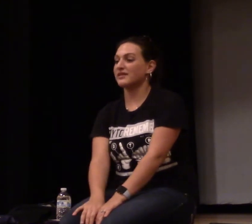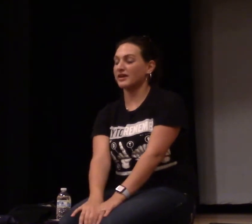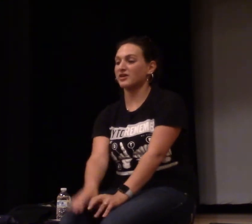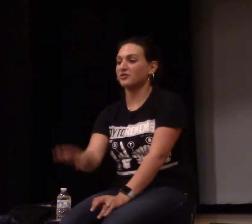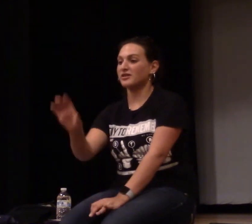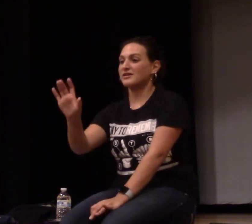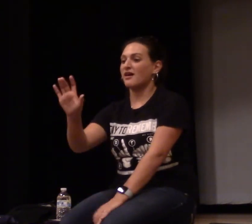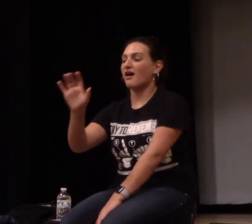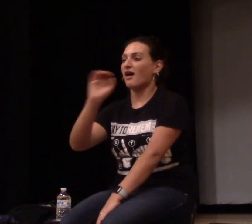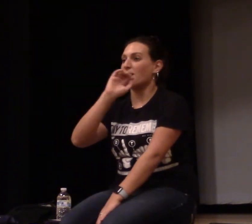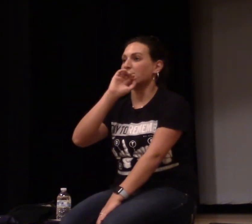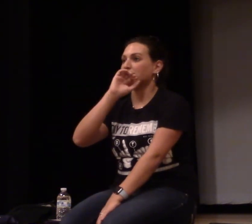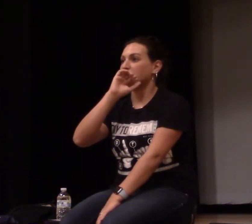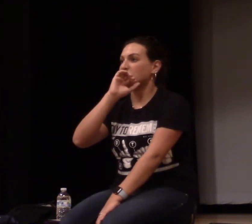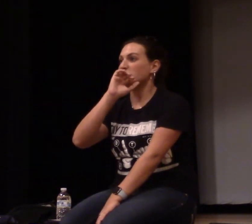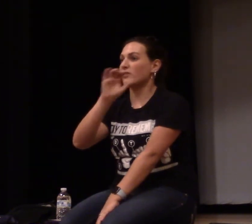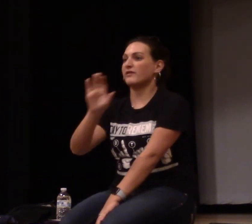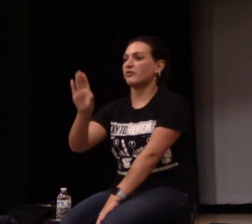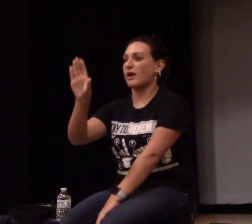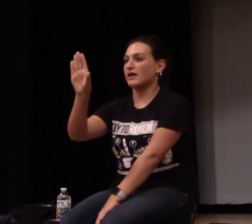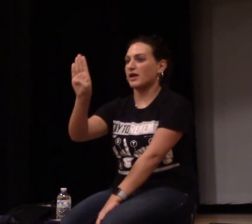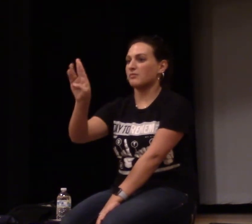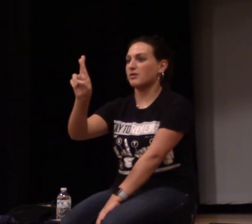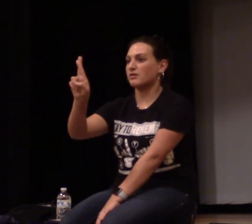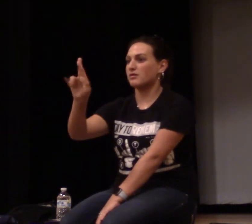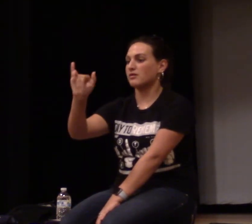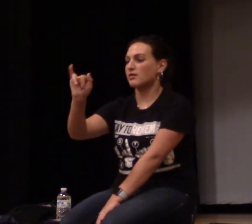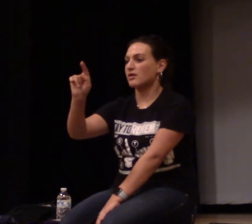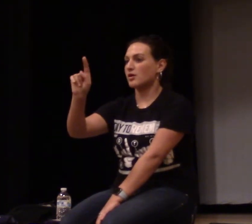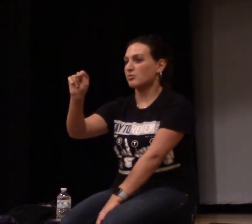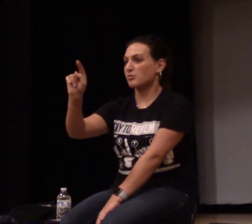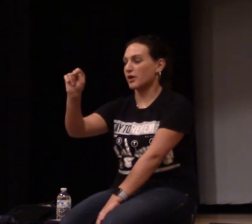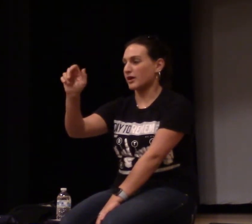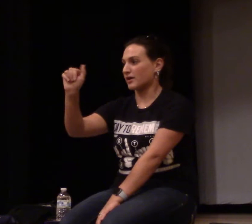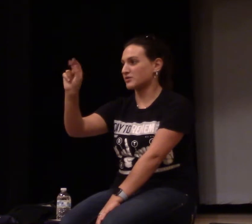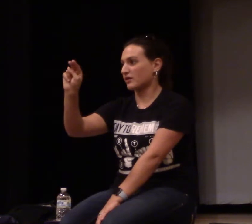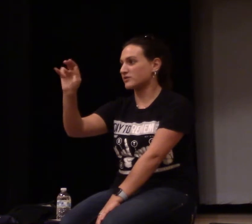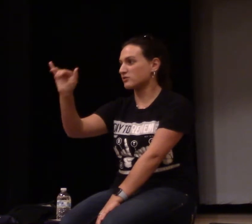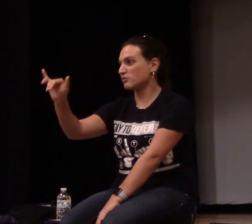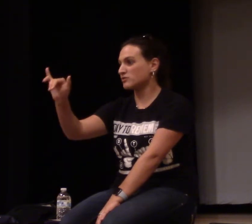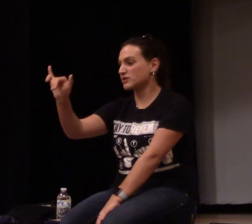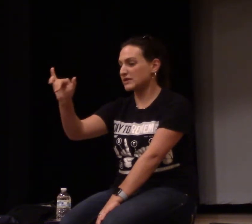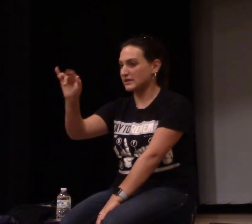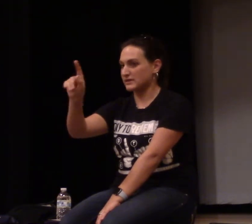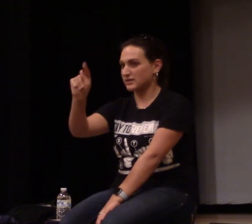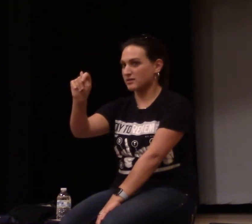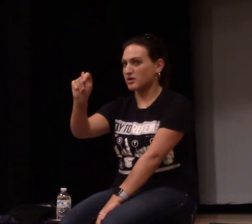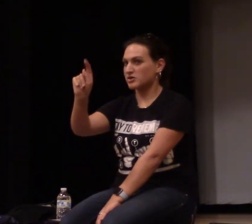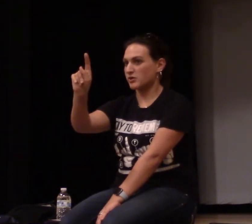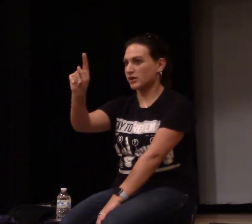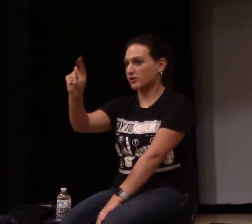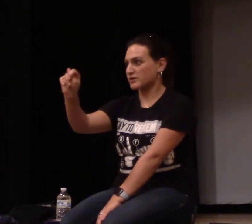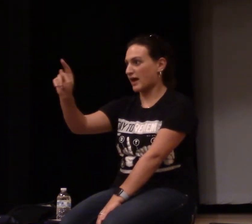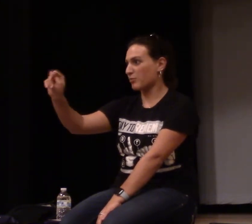you. So like for my name, Brittany, so I have 2 T's. So you can either tap it